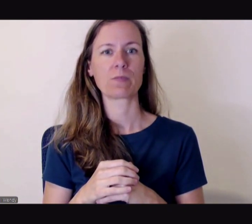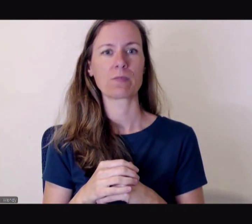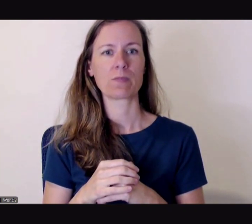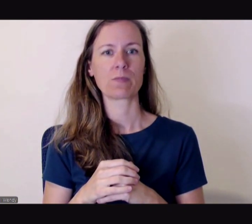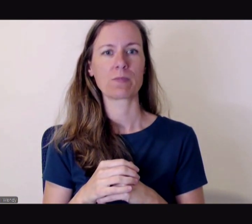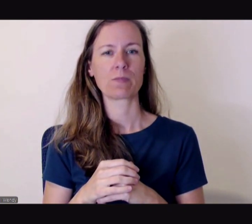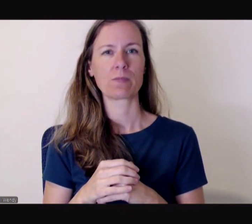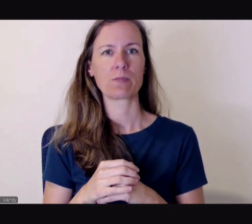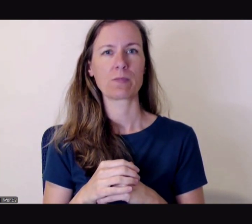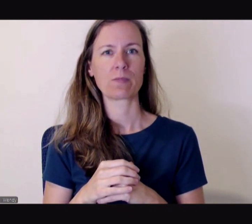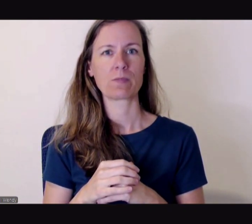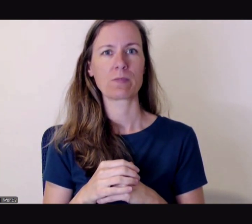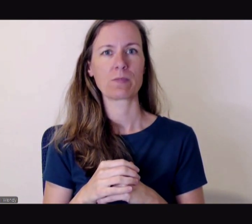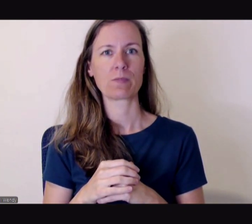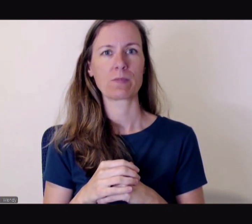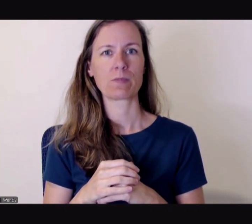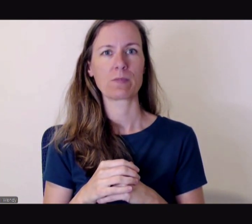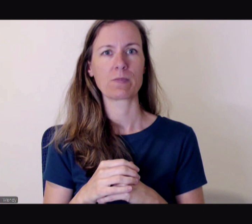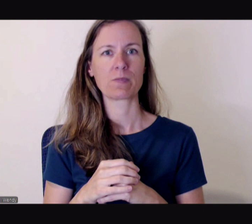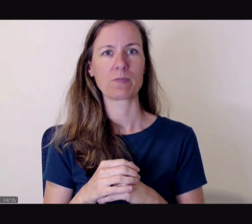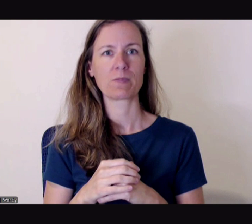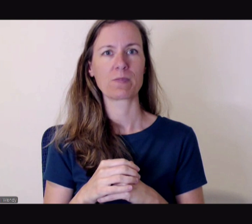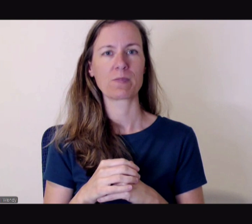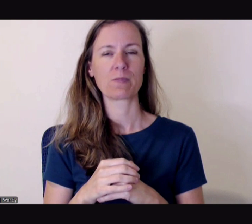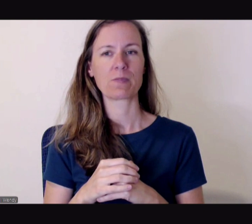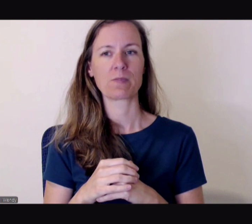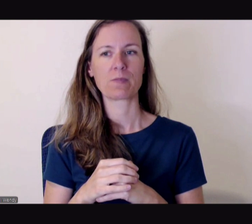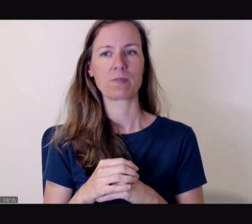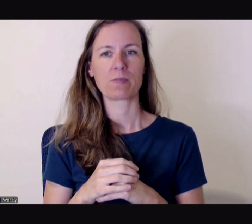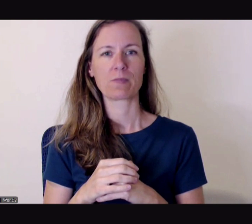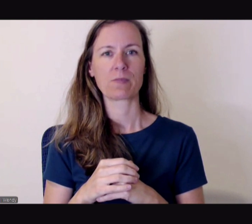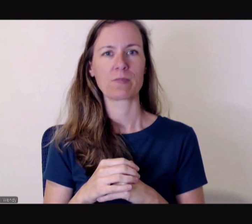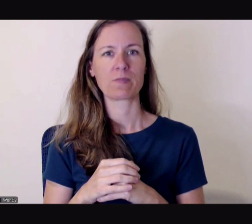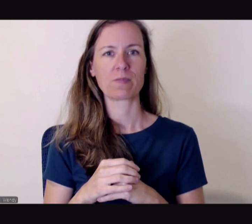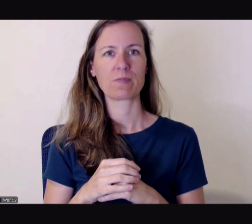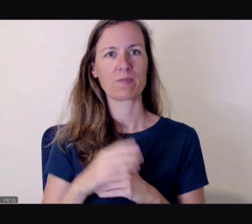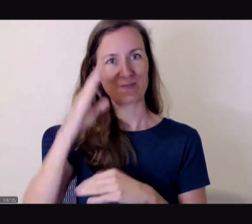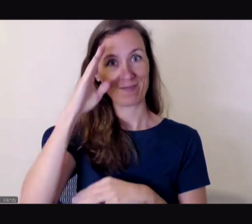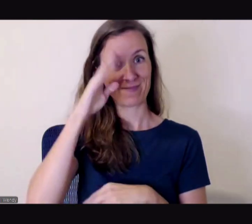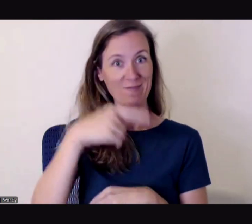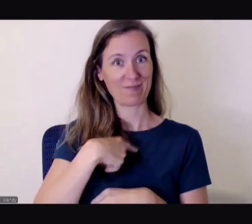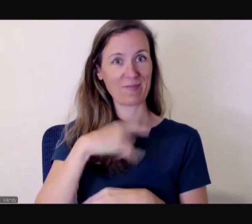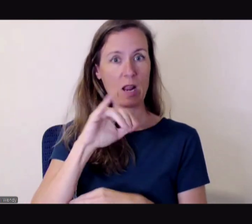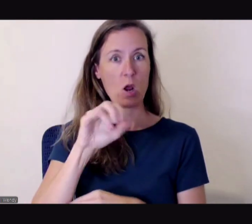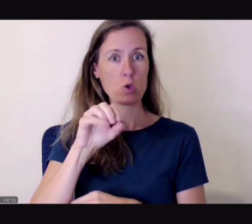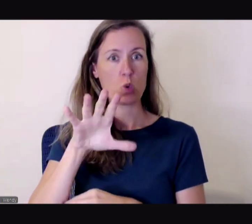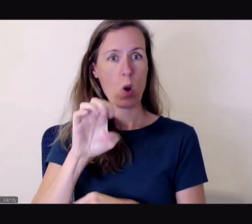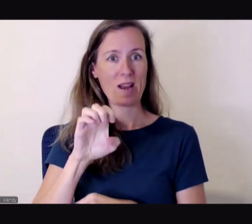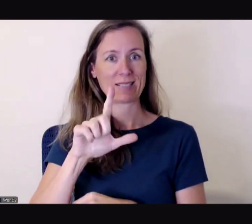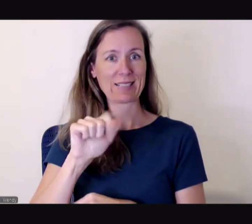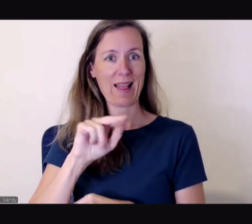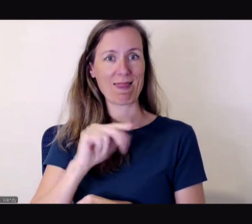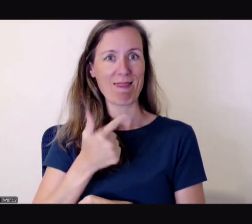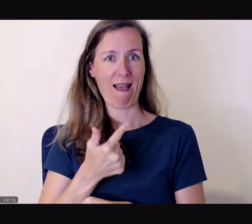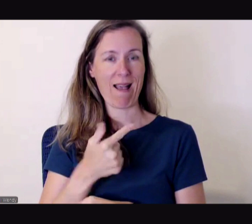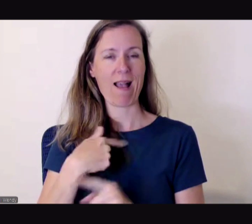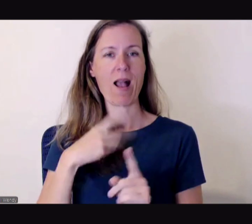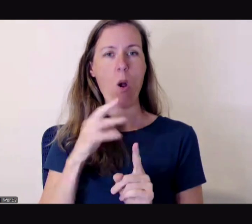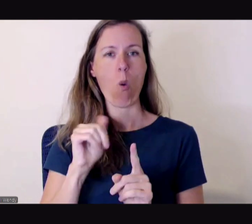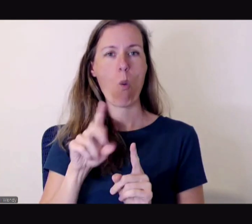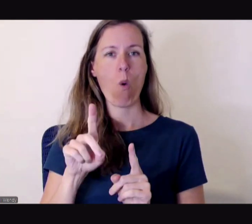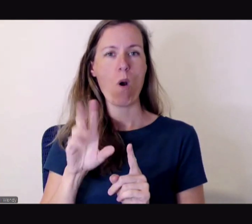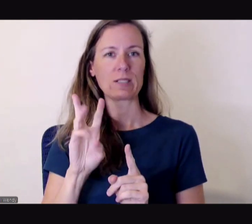All right, I'll do that. Why don't I just hold it? Hi, I'm Joyce Lang. I'm in Ward 6